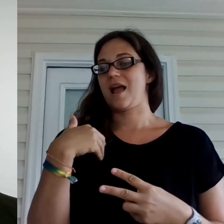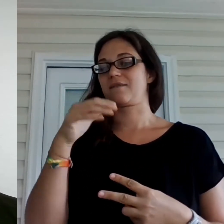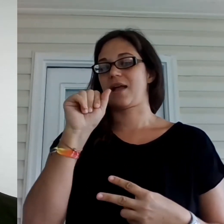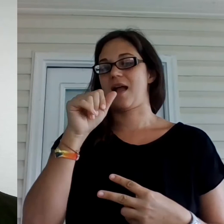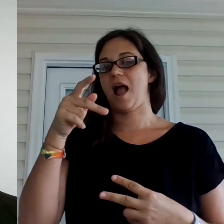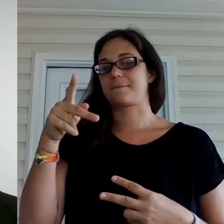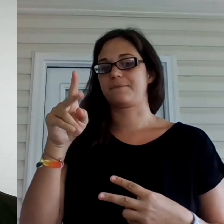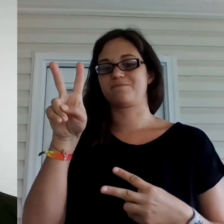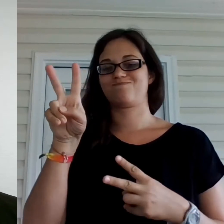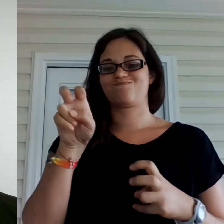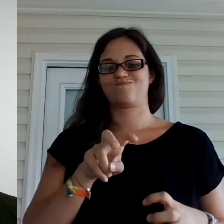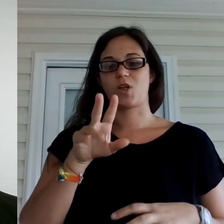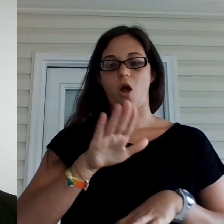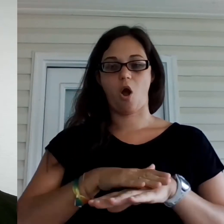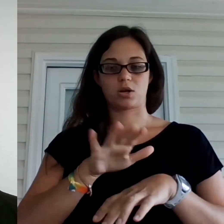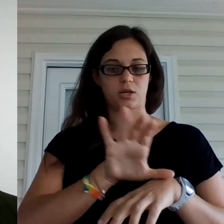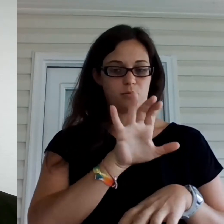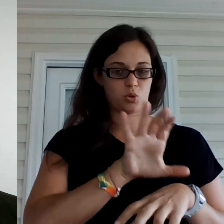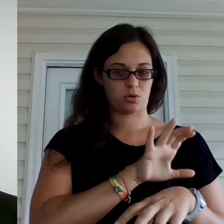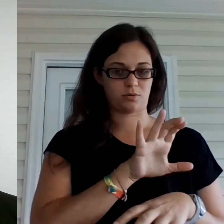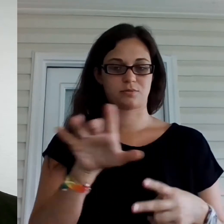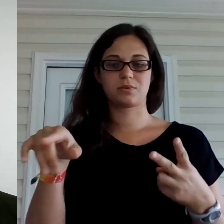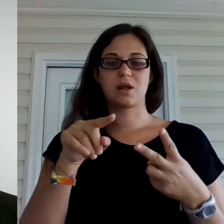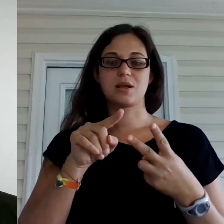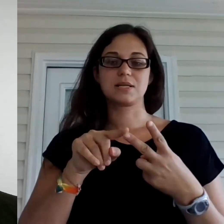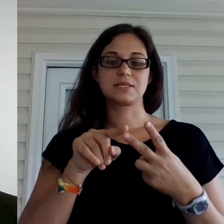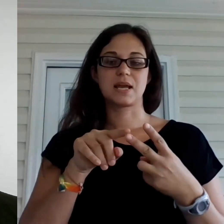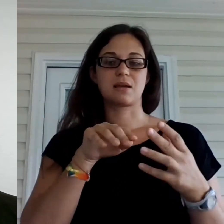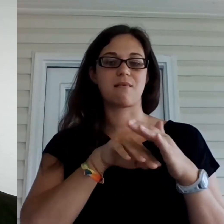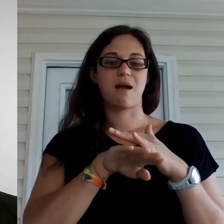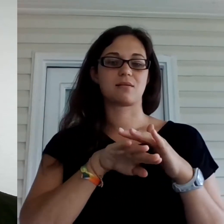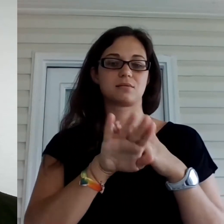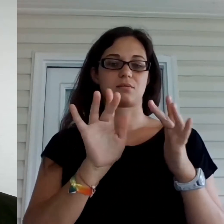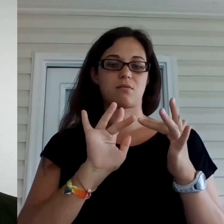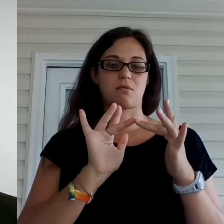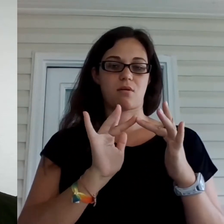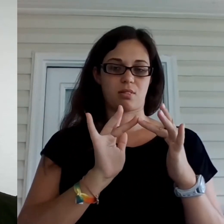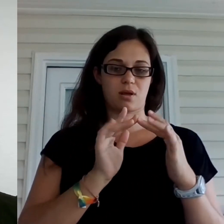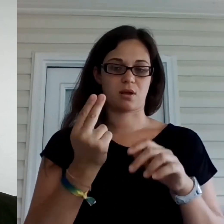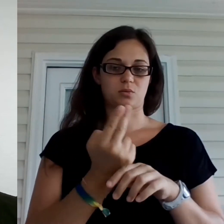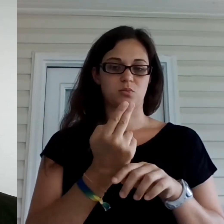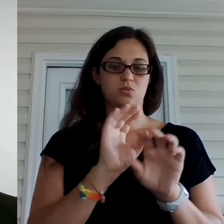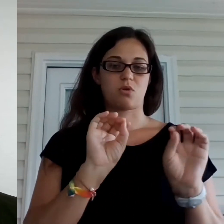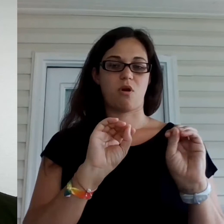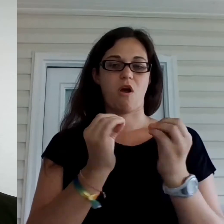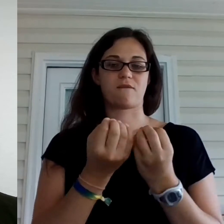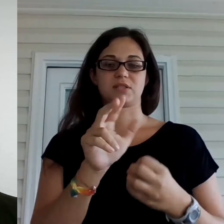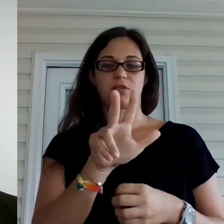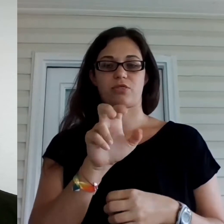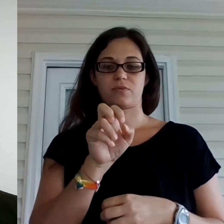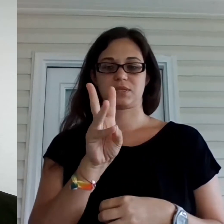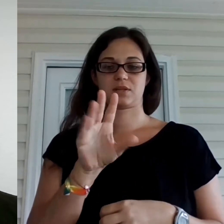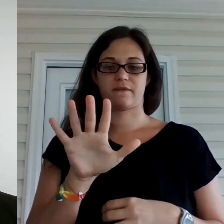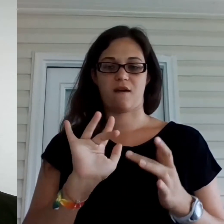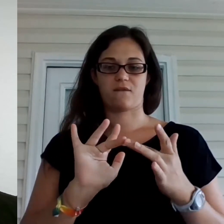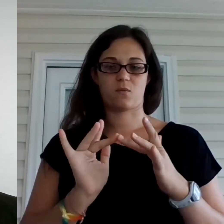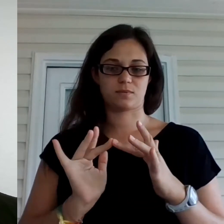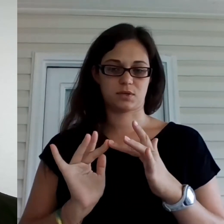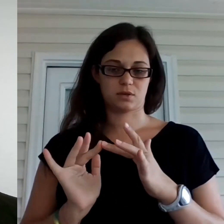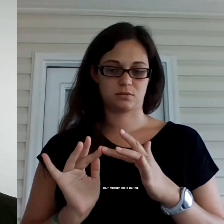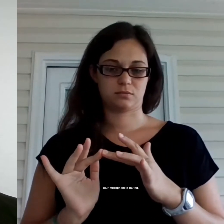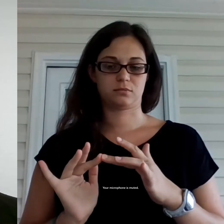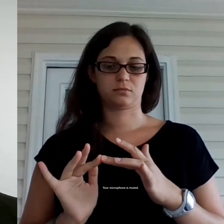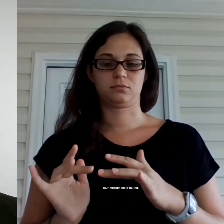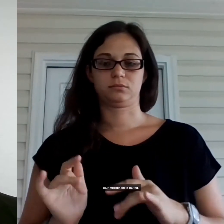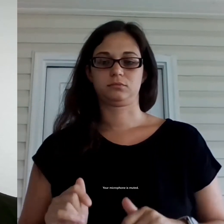on your computer, and the second way is if you access it online from the Office 365 website. So how do you know